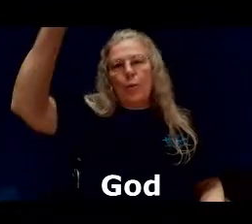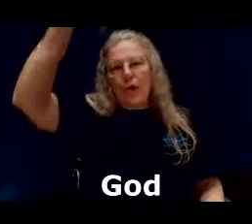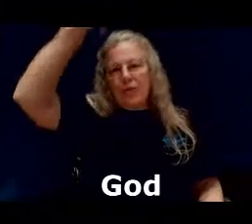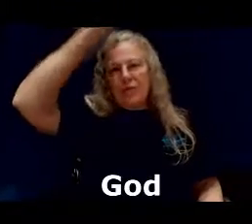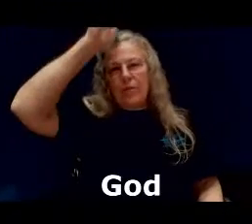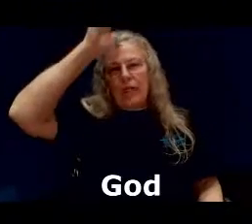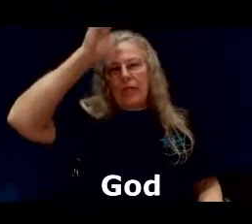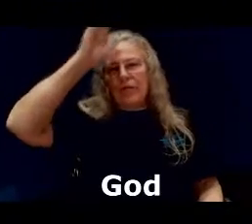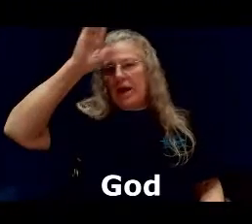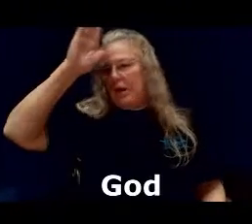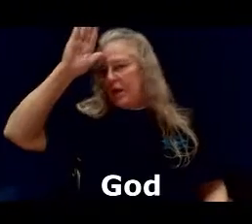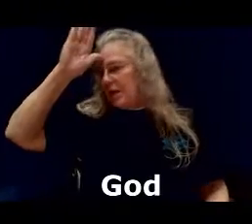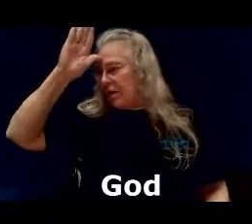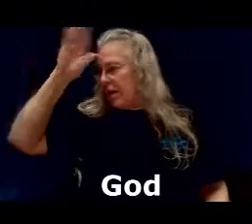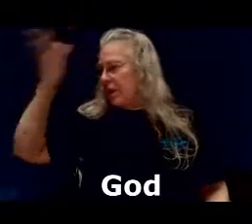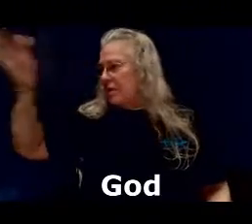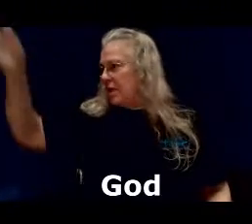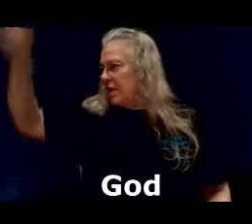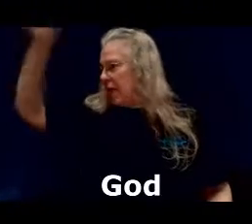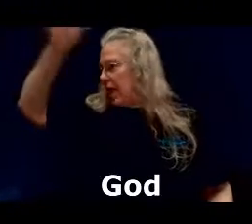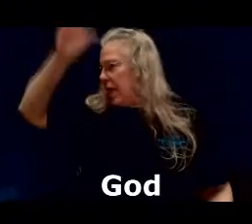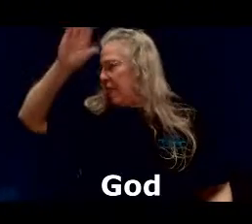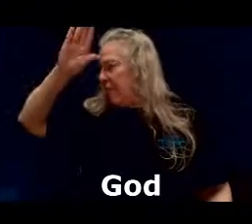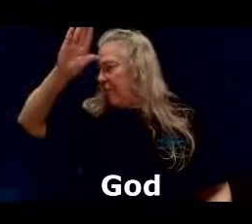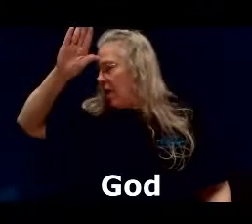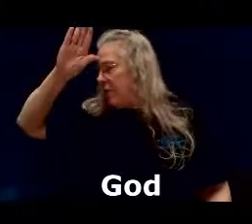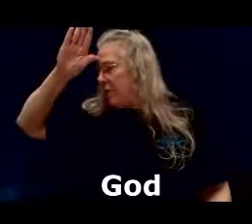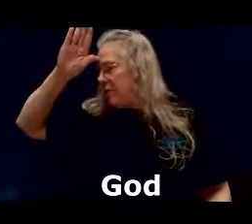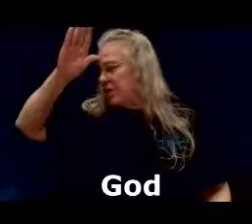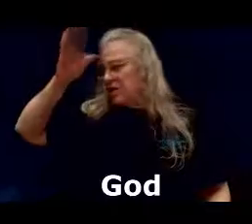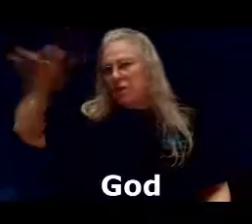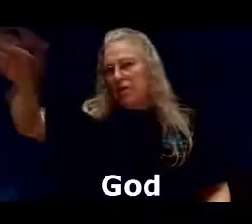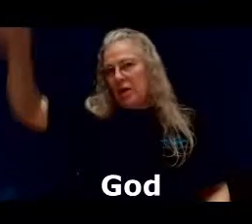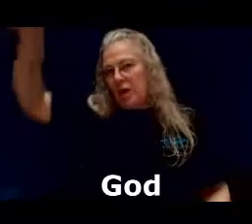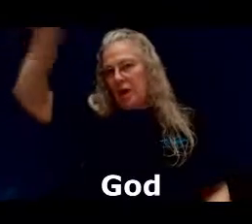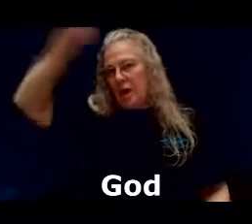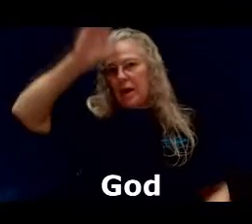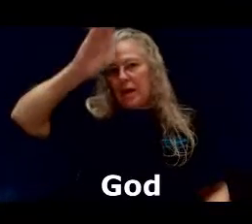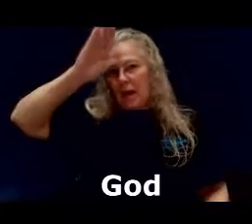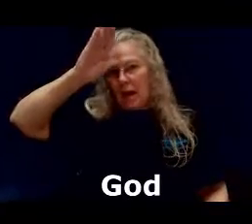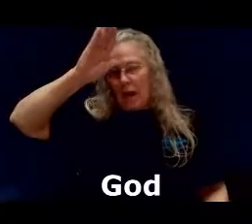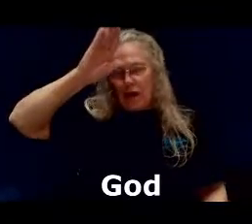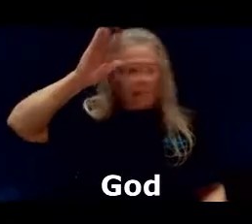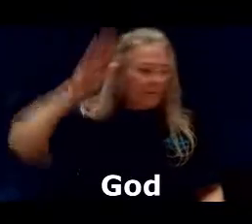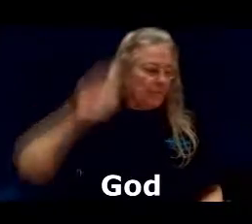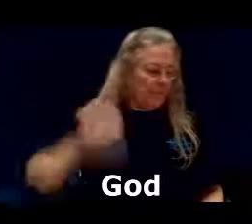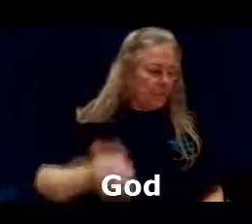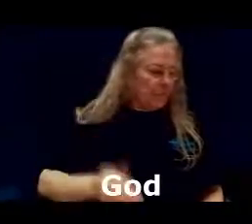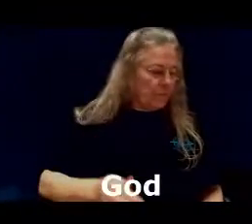bring it from heaven and then it lands in the Father position. God.